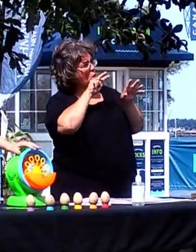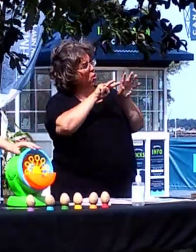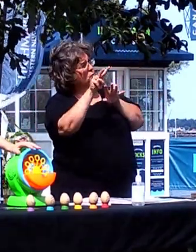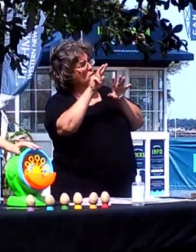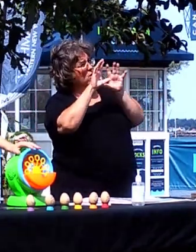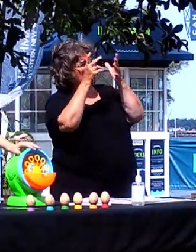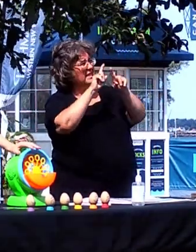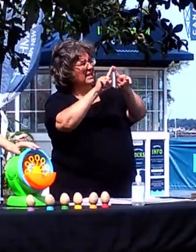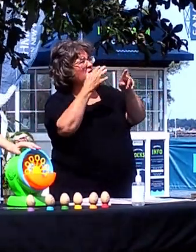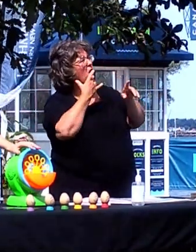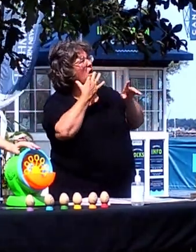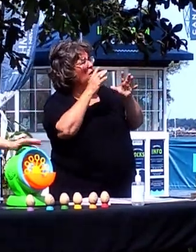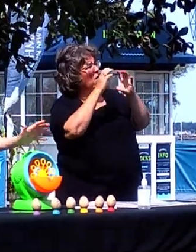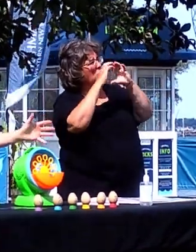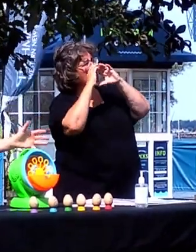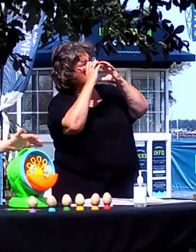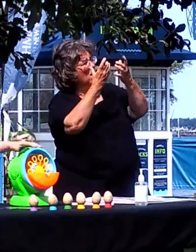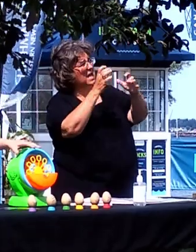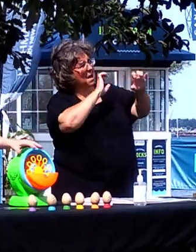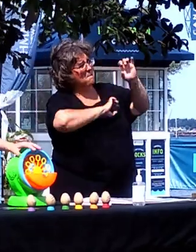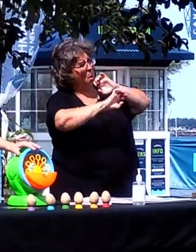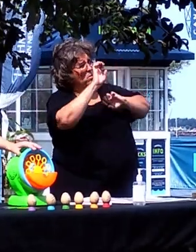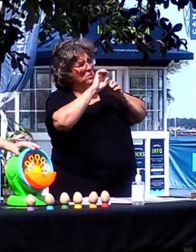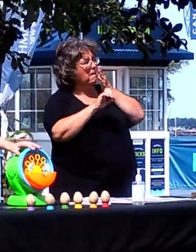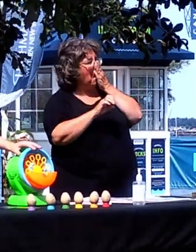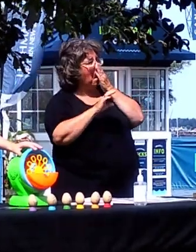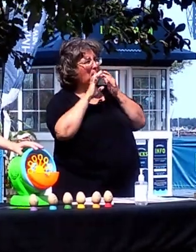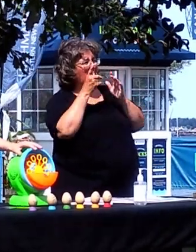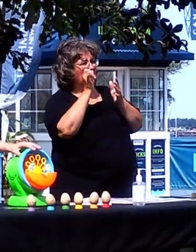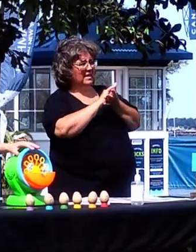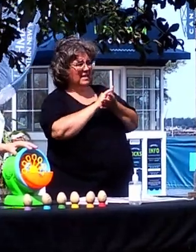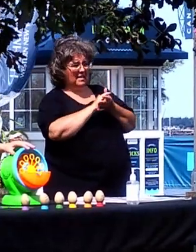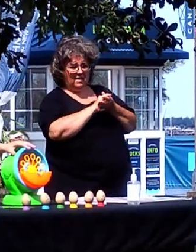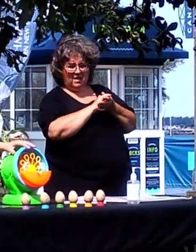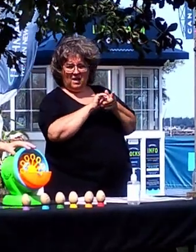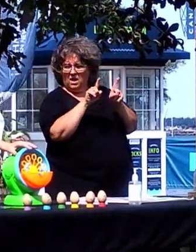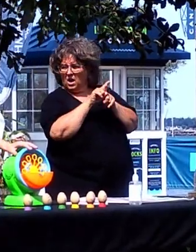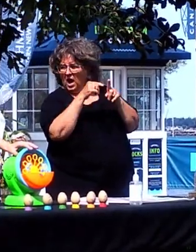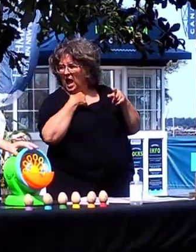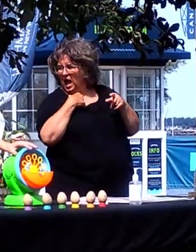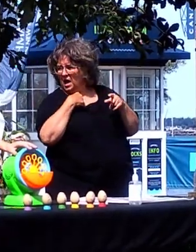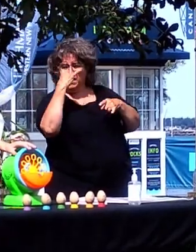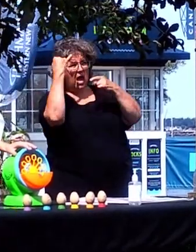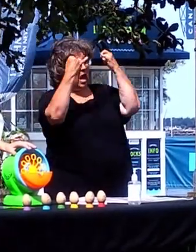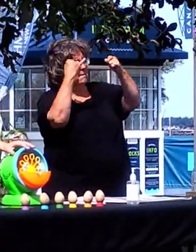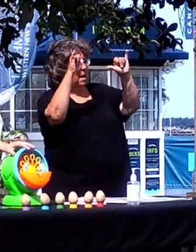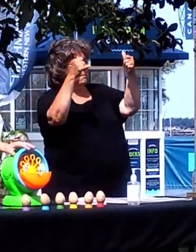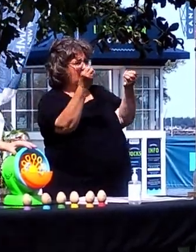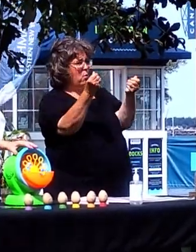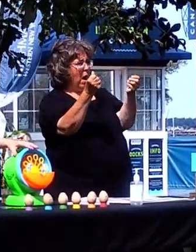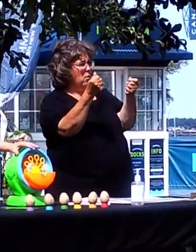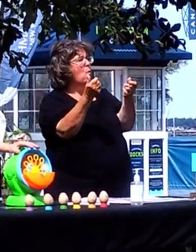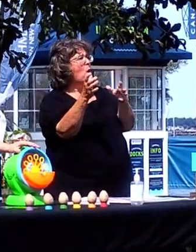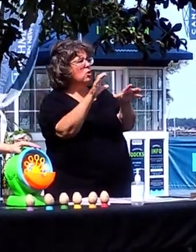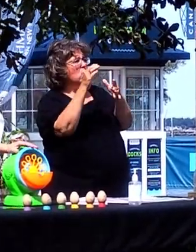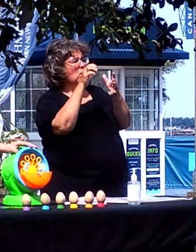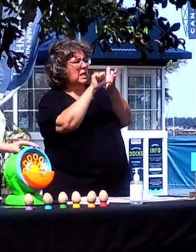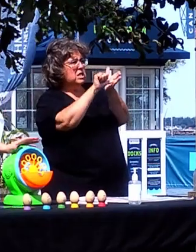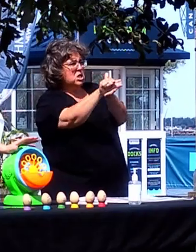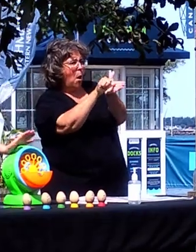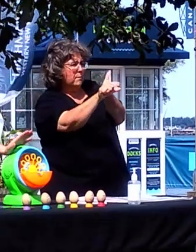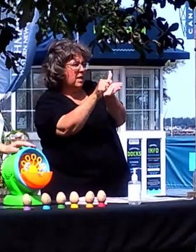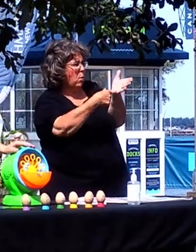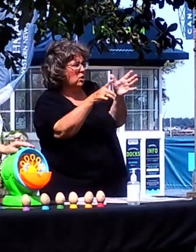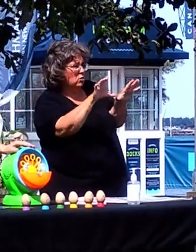bubbles, you see all the different colors, all the different emotions and things that we've talked about today. And I also have our imagination playground, so we can do some sculpting, just kind of